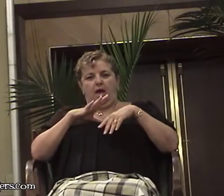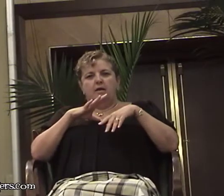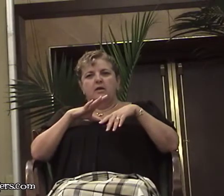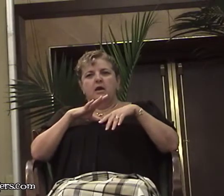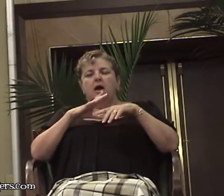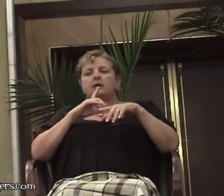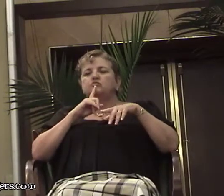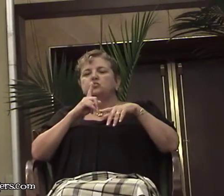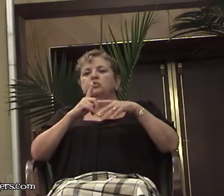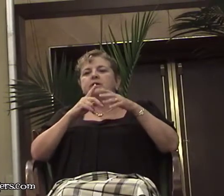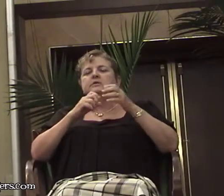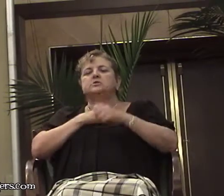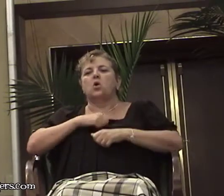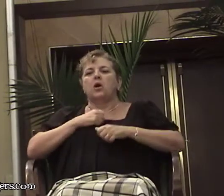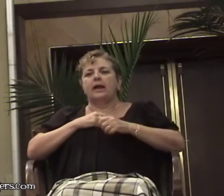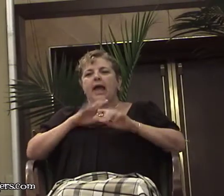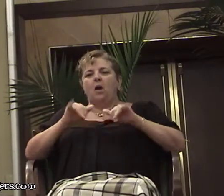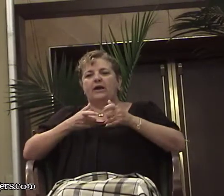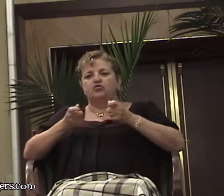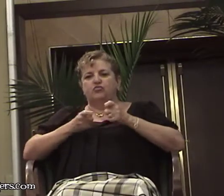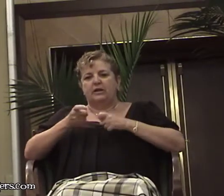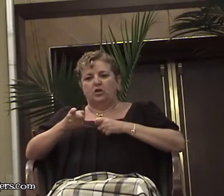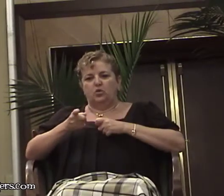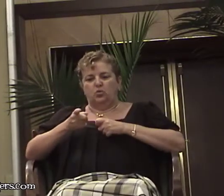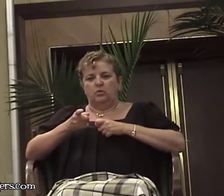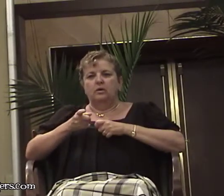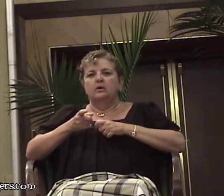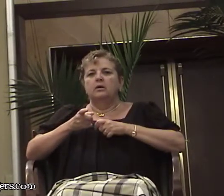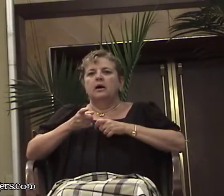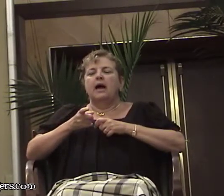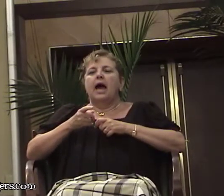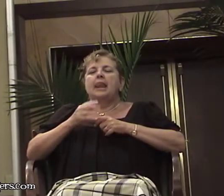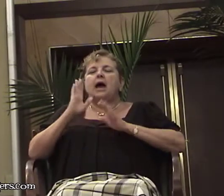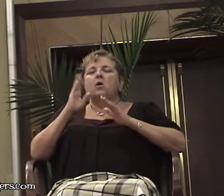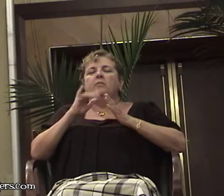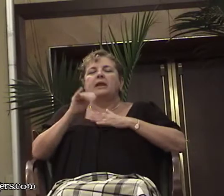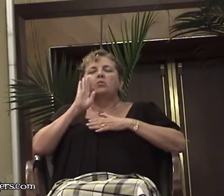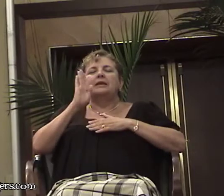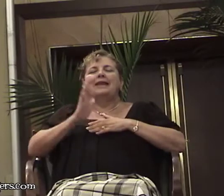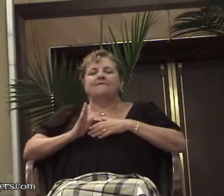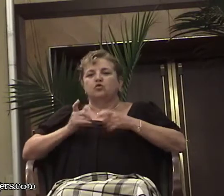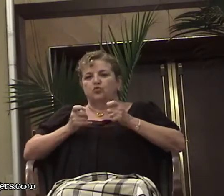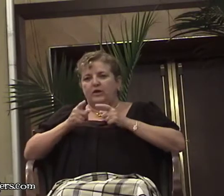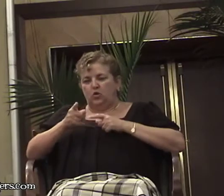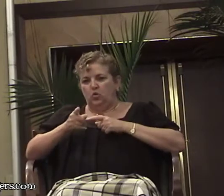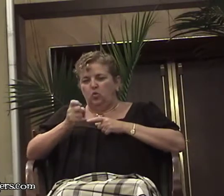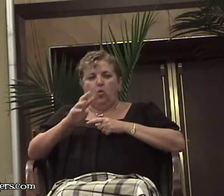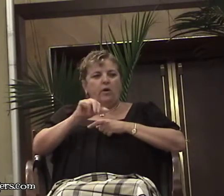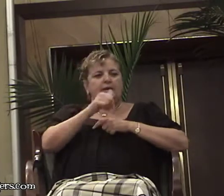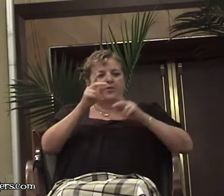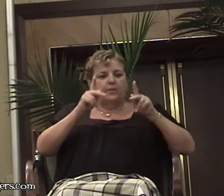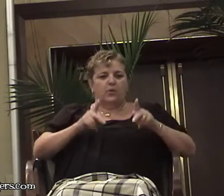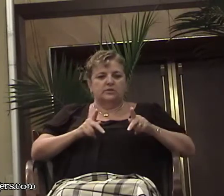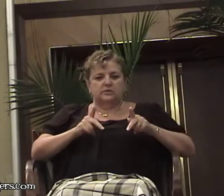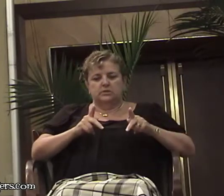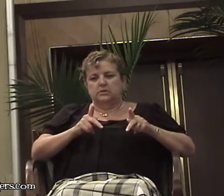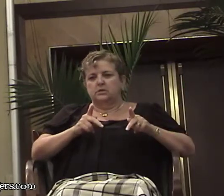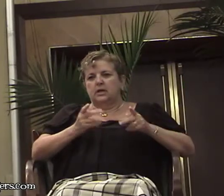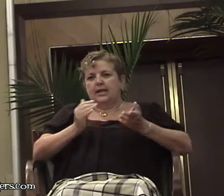you, and as long as I stay sober, I hope I never treat you or any other human being the way I treated you. You know what? He came up and he hugged me. It